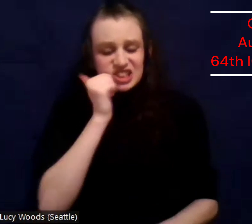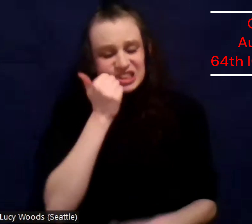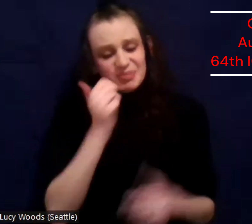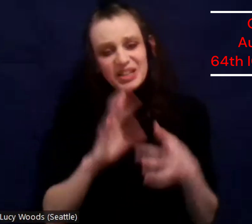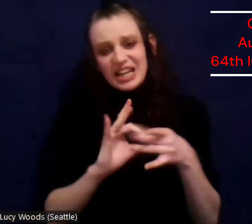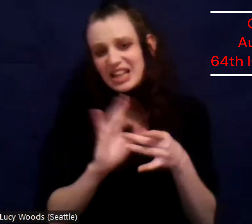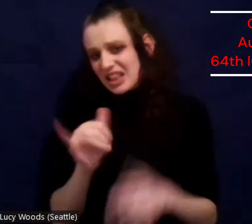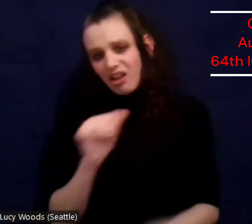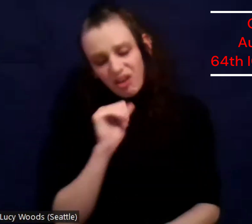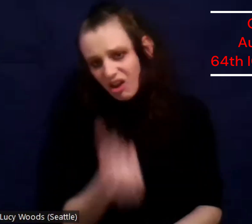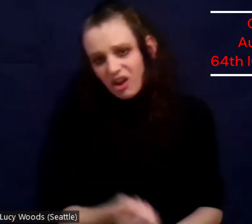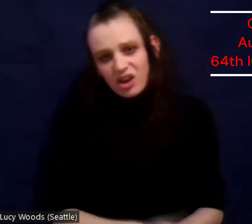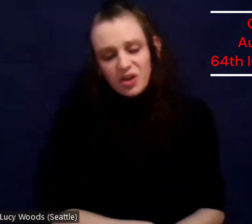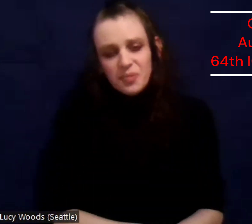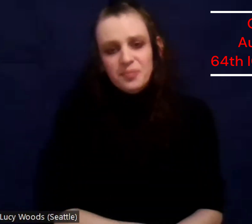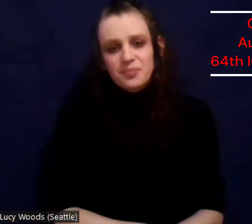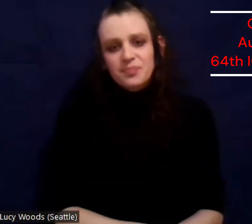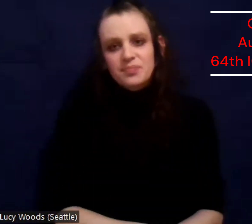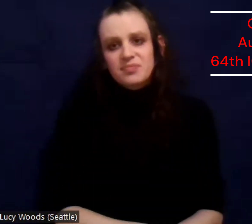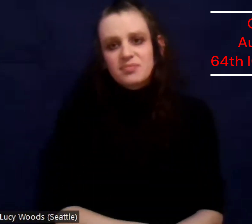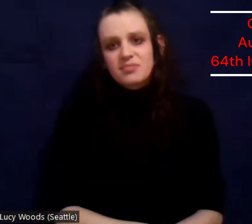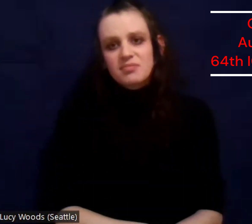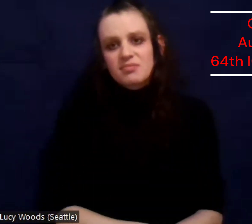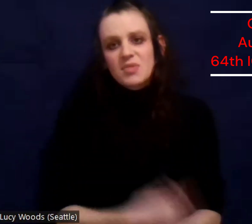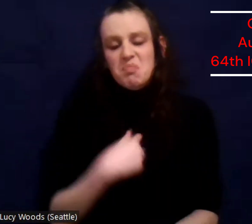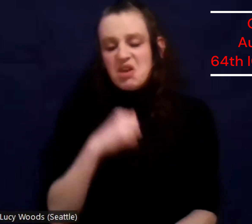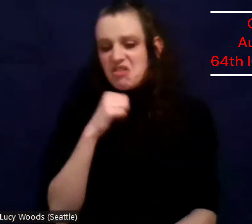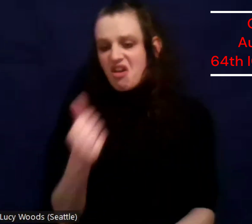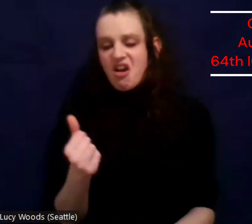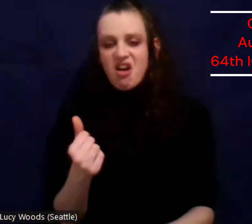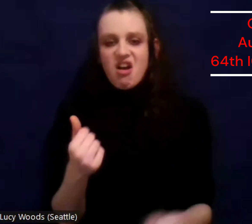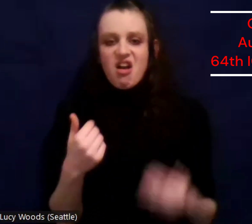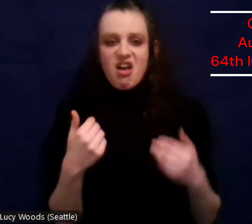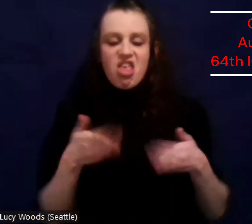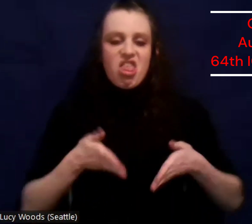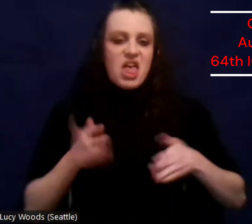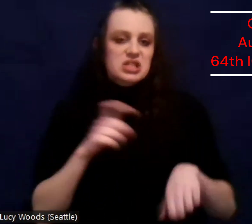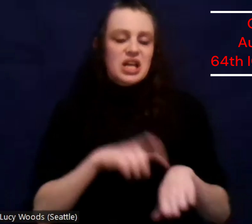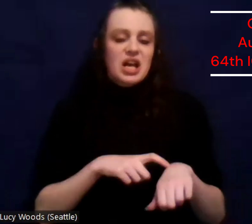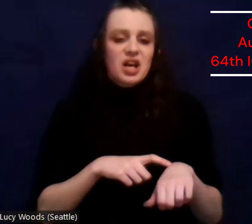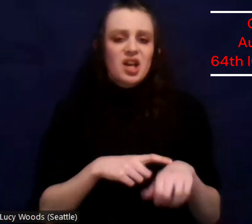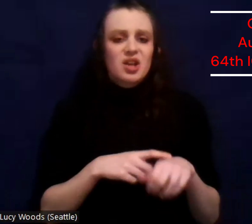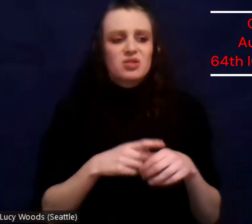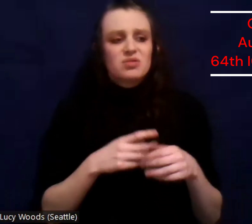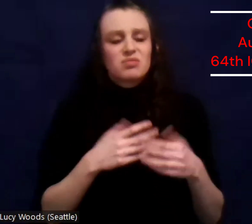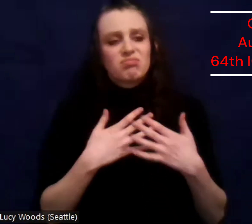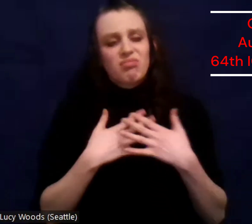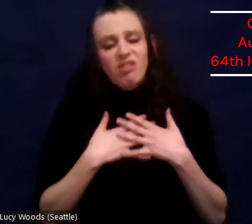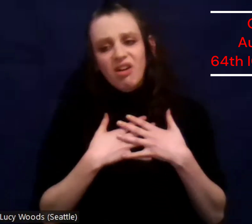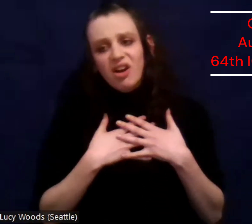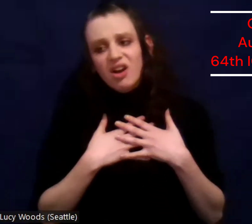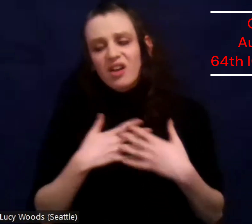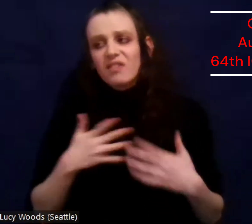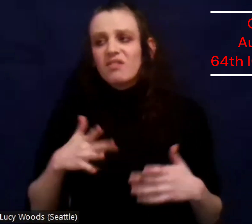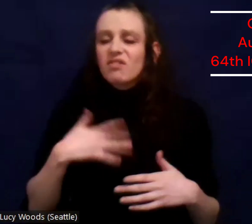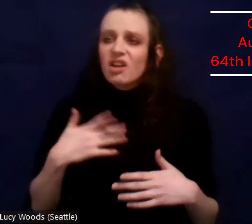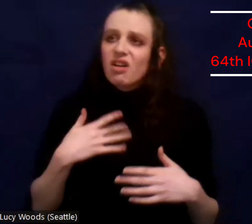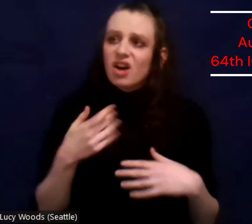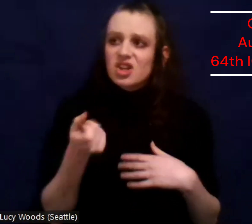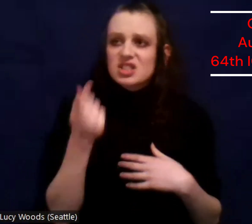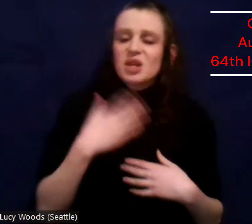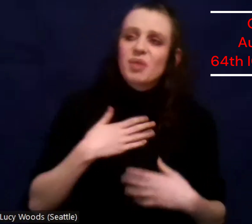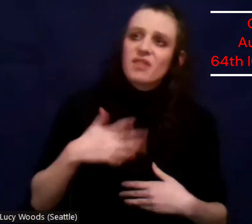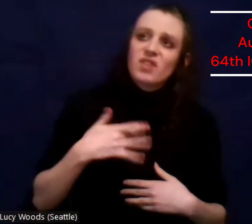without even a second thought, without even giving myself time to grieve or process. I was filled with so much shame and guilt that